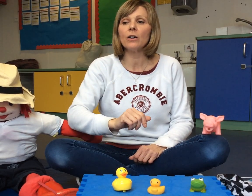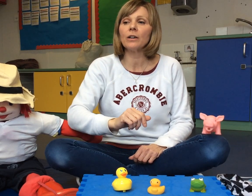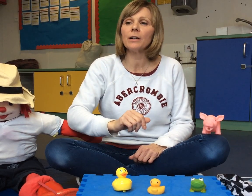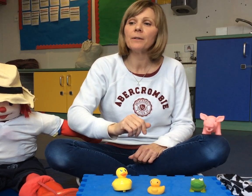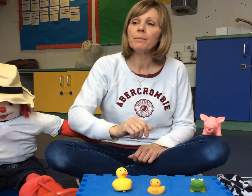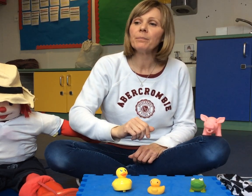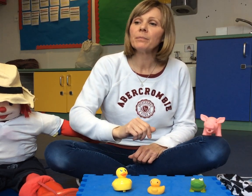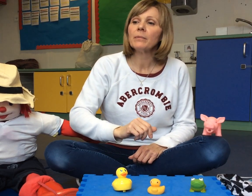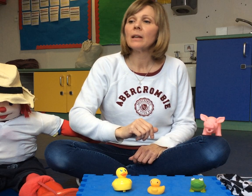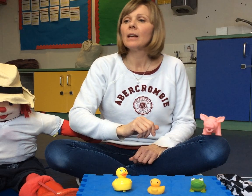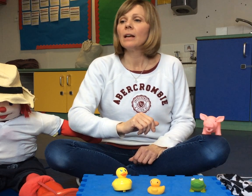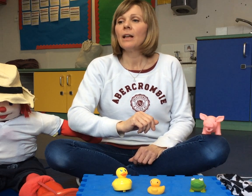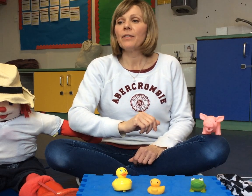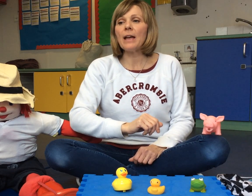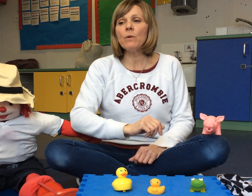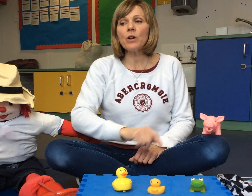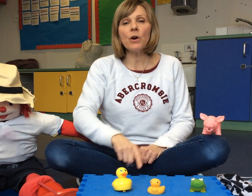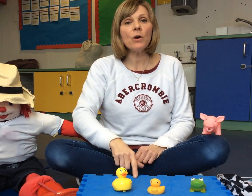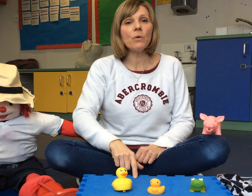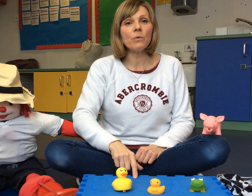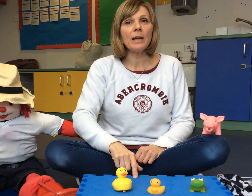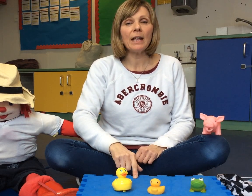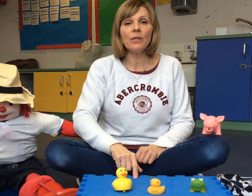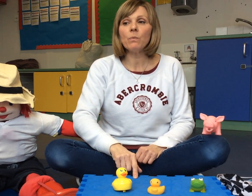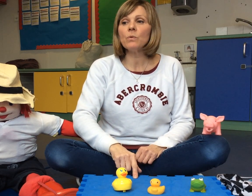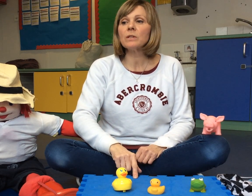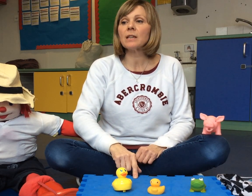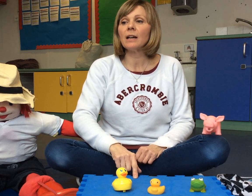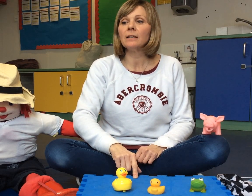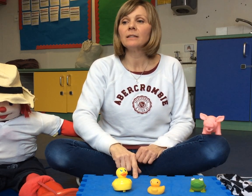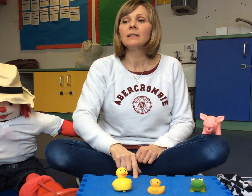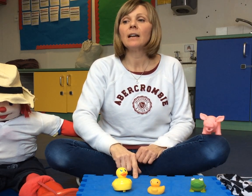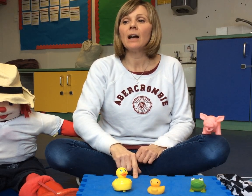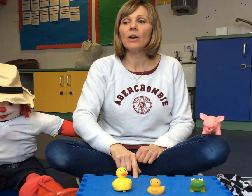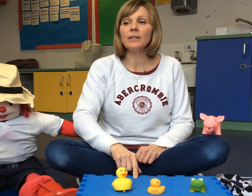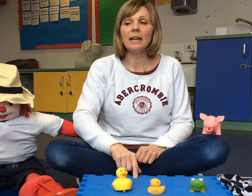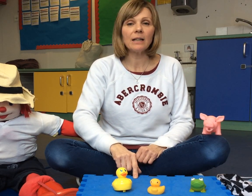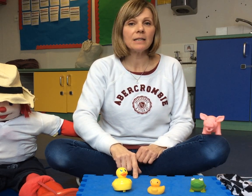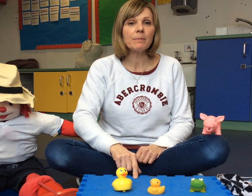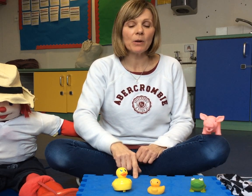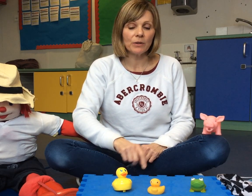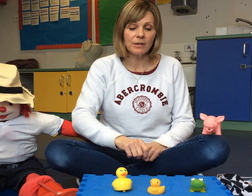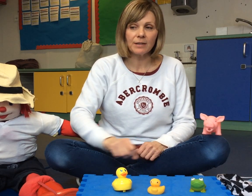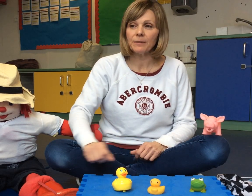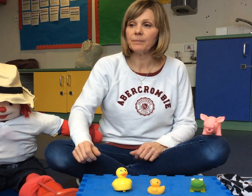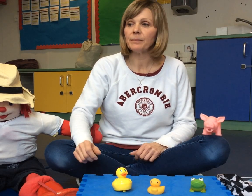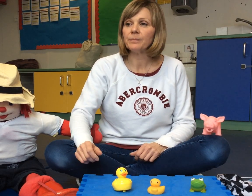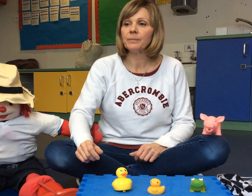honk. They were cool in the water on Nelligan's pond.